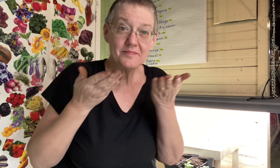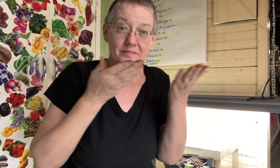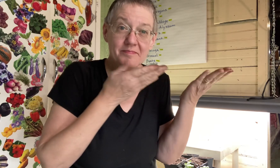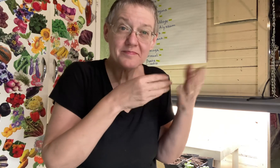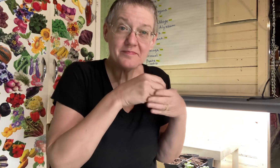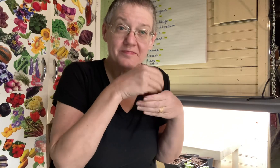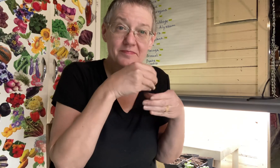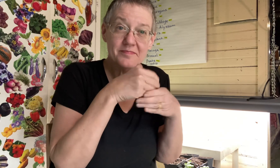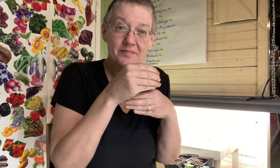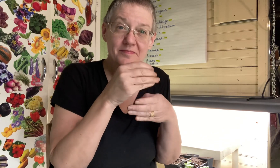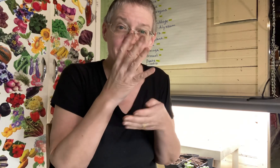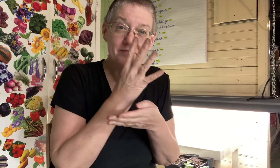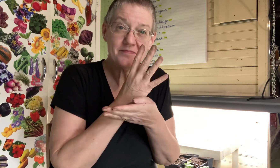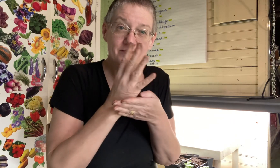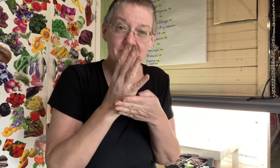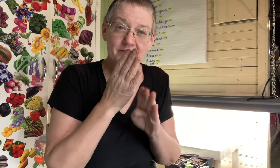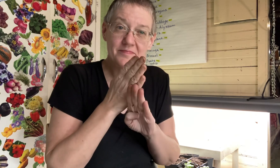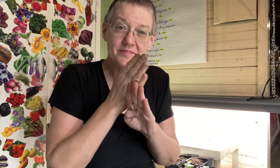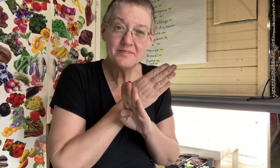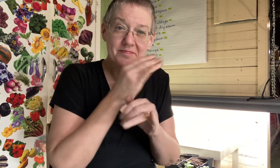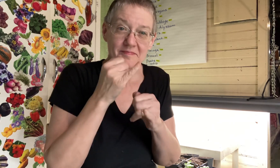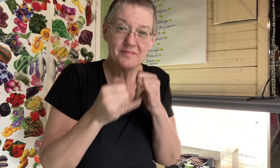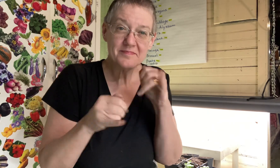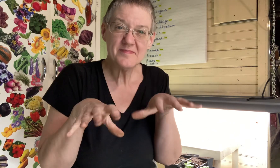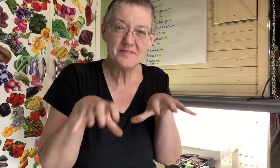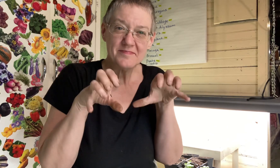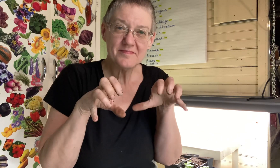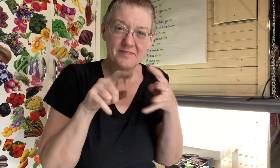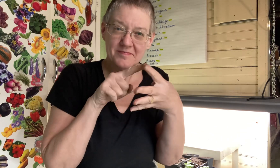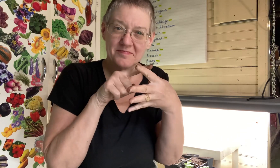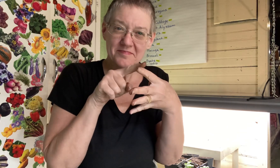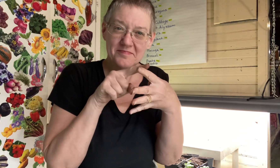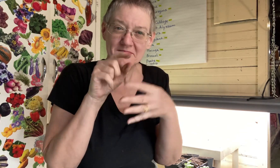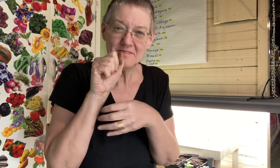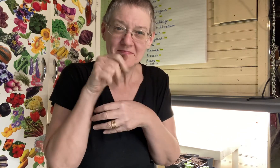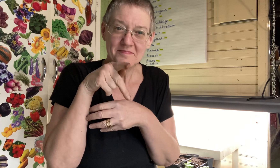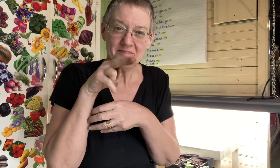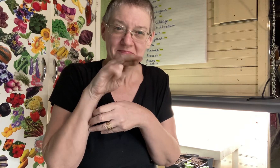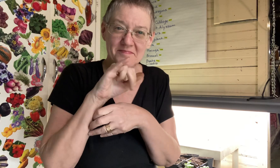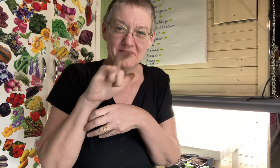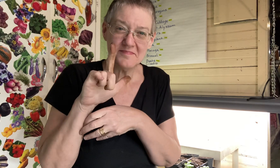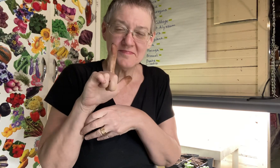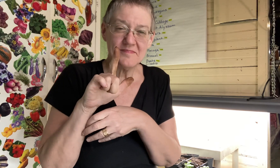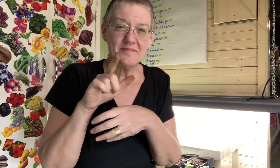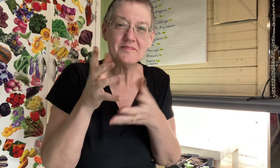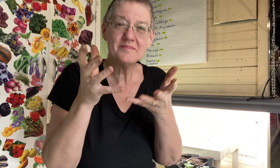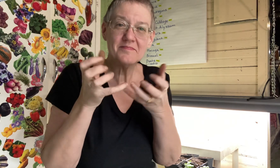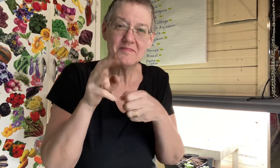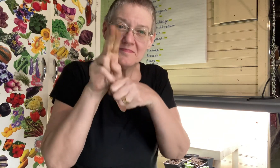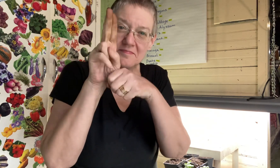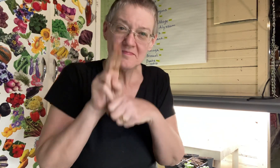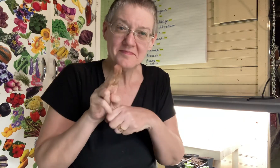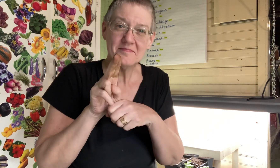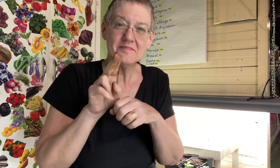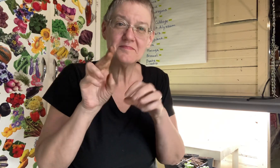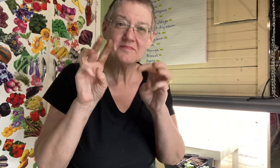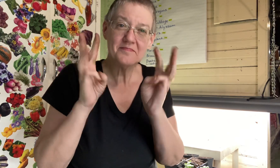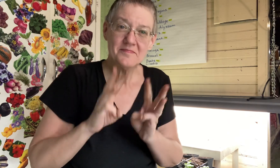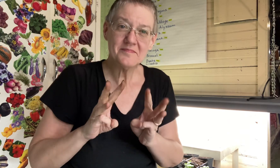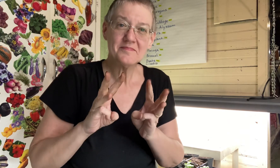Now we're going to start bringing them, these outside 4 weeks before our last frost at the beginning of April. We need them to get used